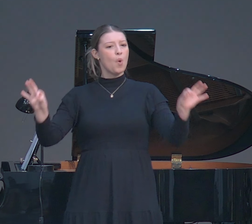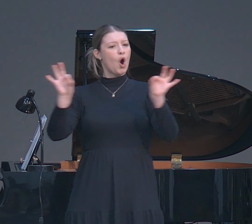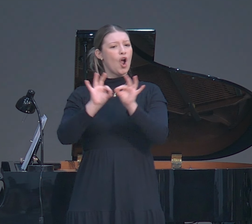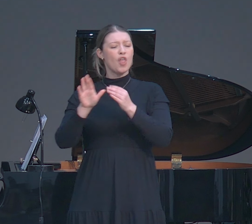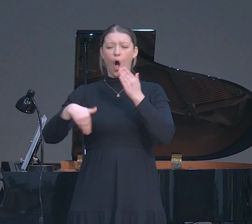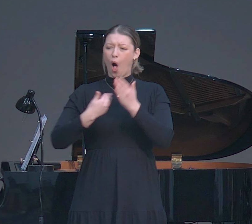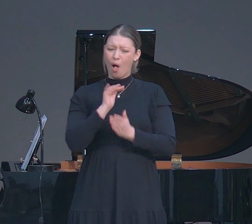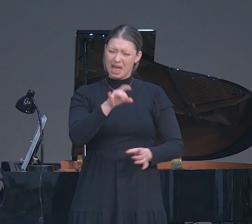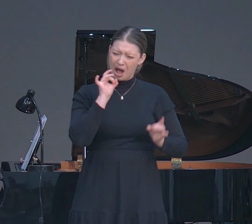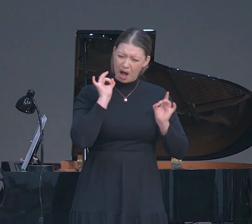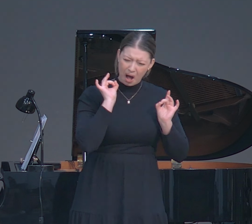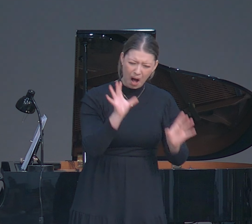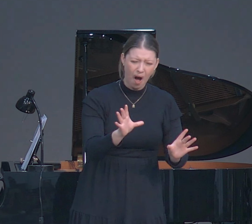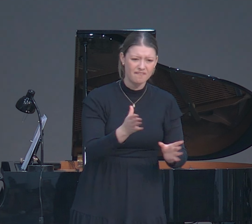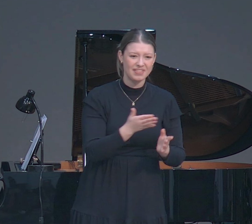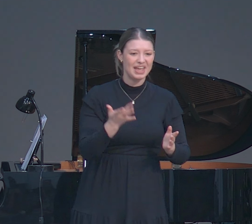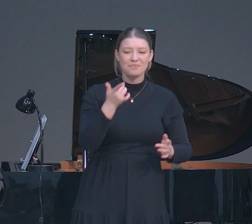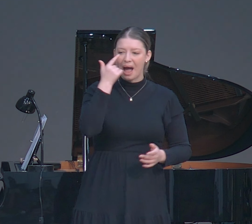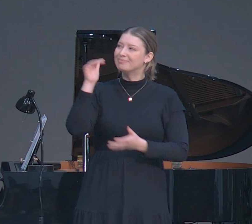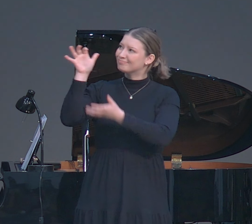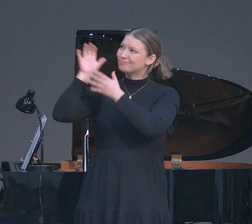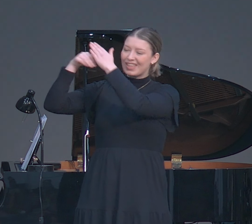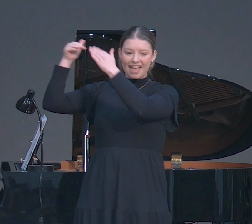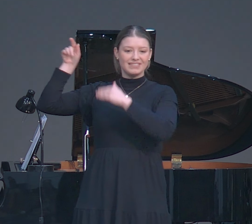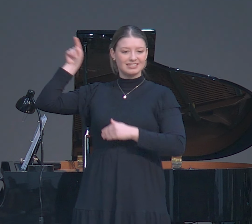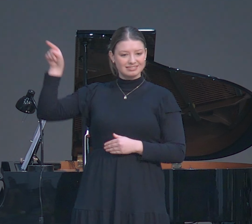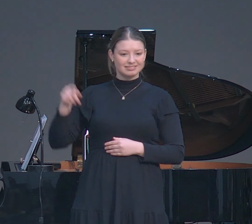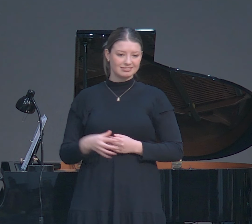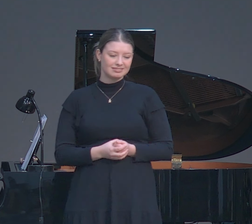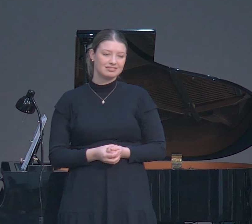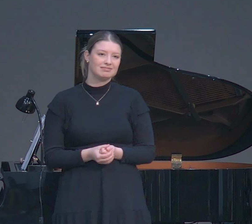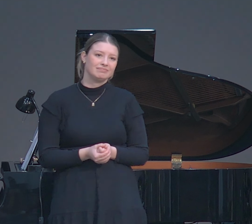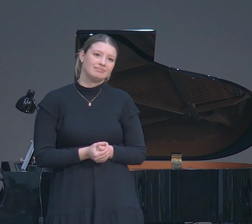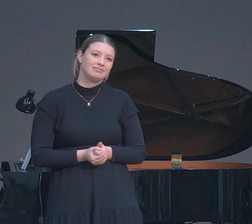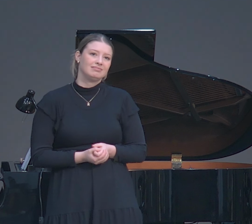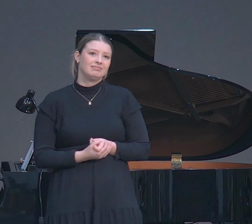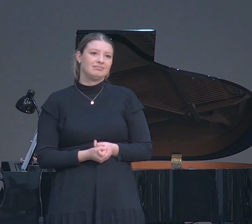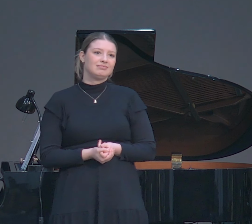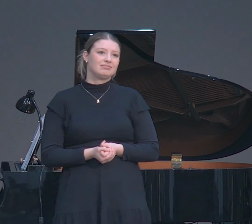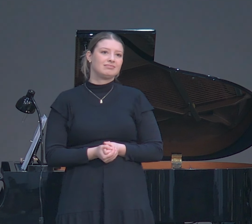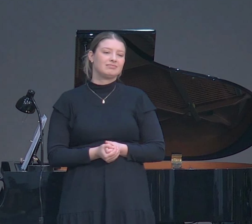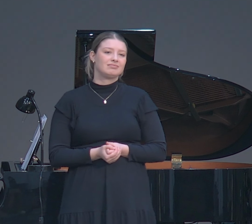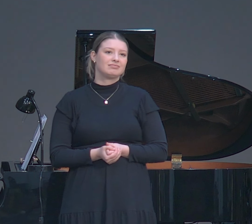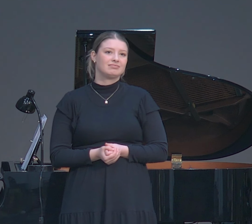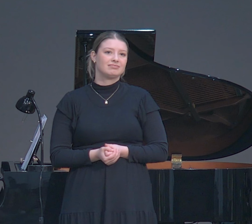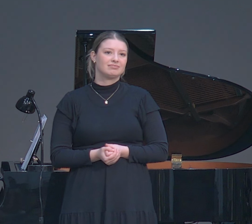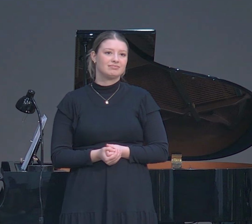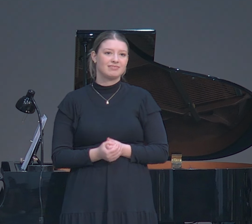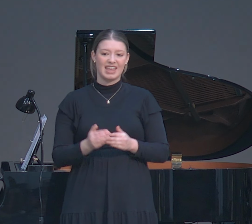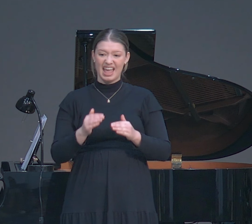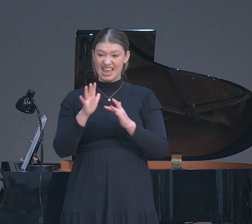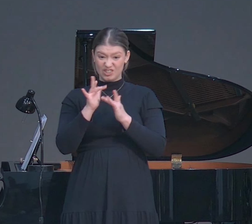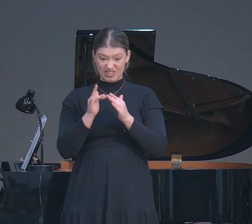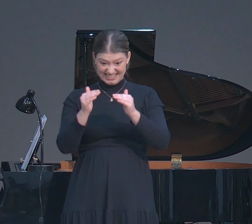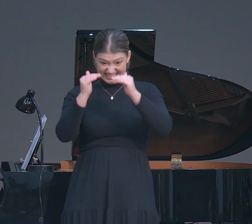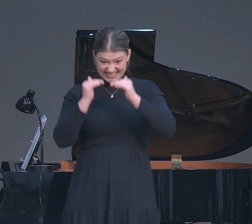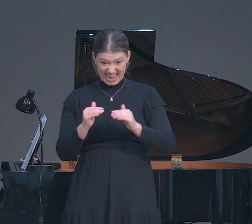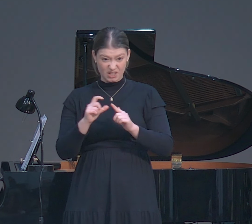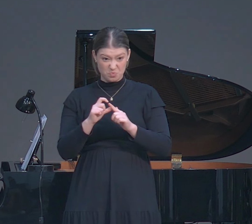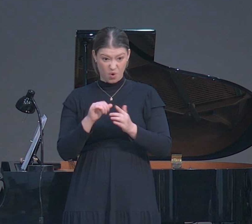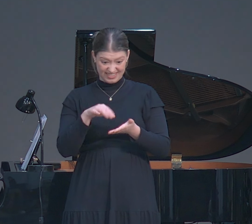the persecution, all the hardships, all the pain. But back in our text, Jesus' next words are very important.